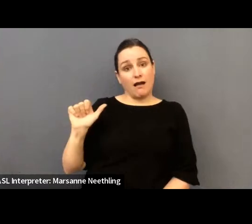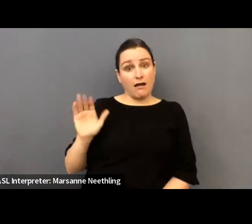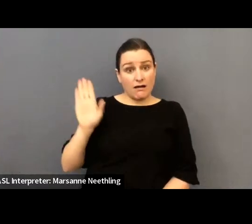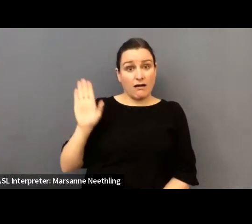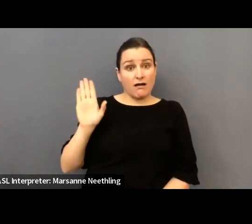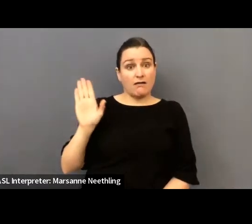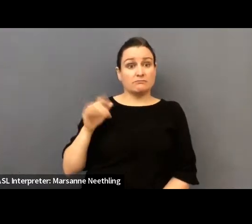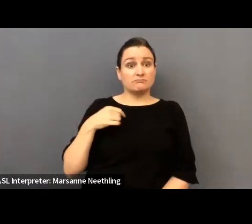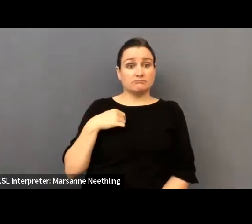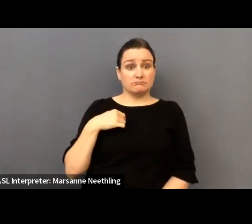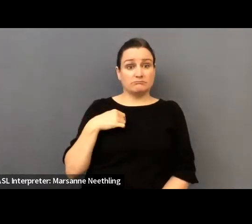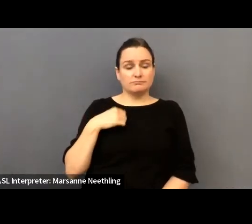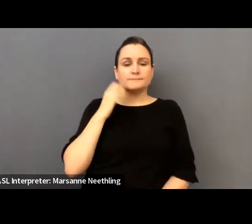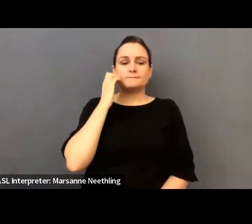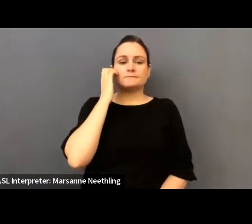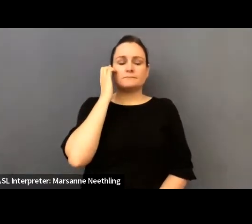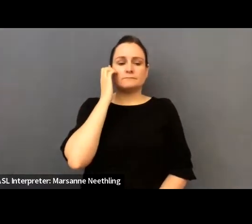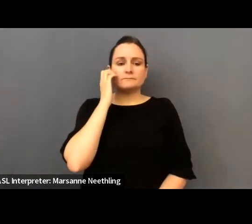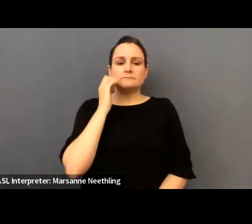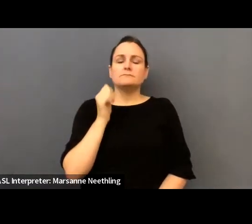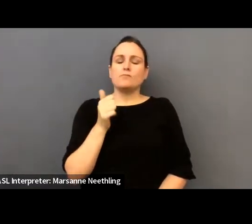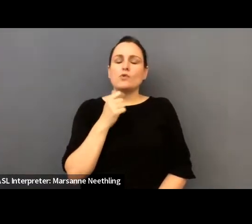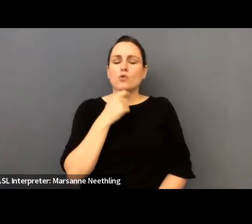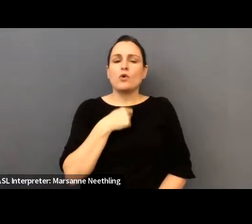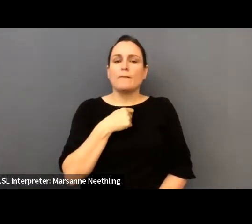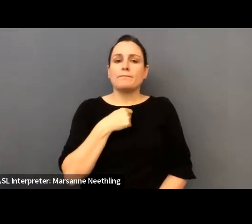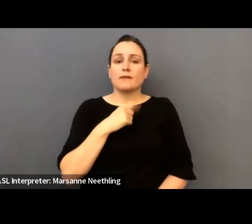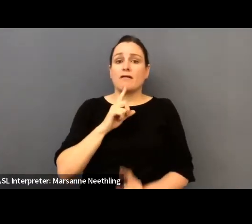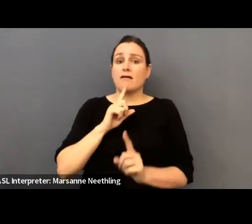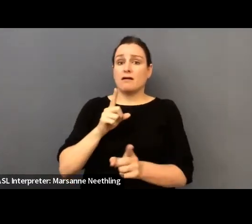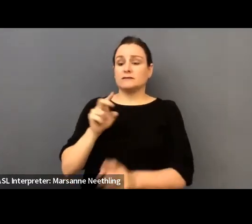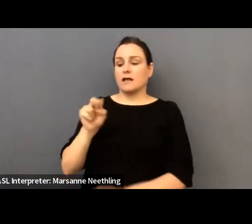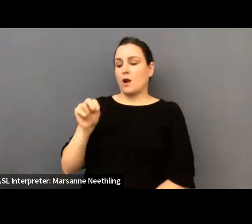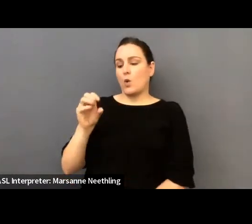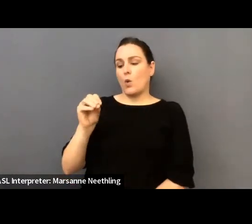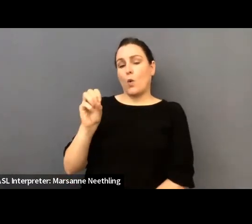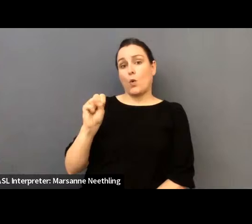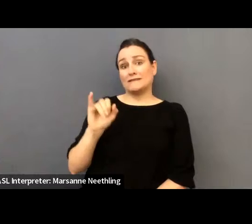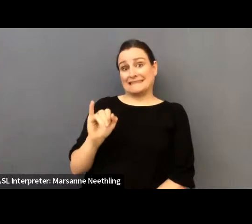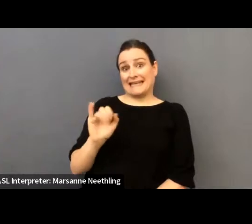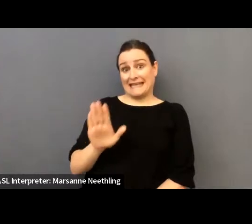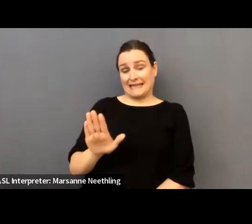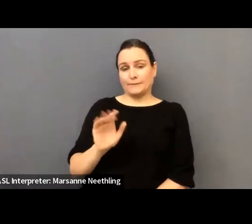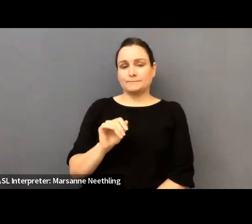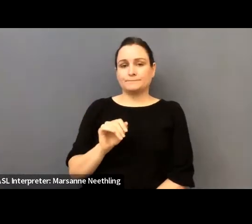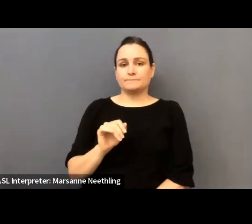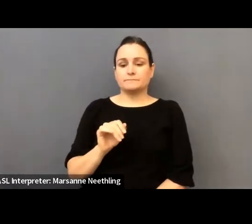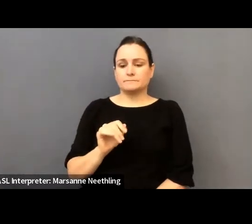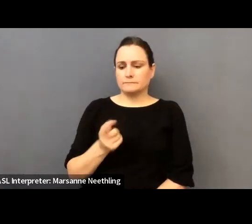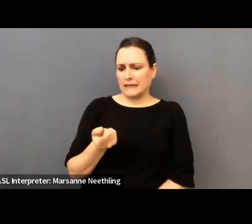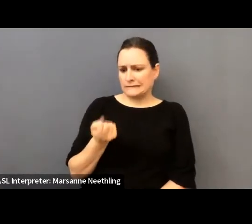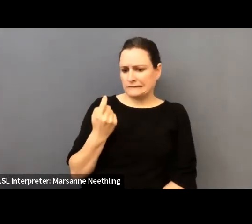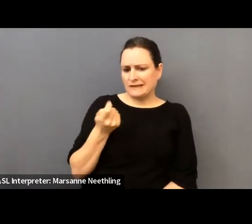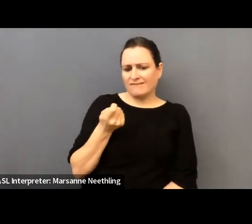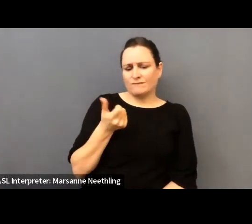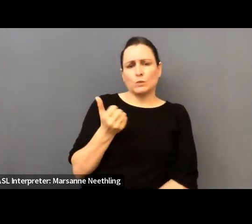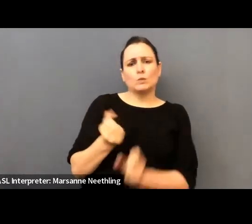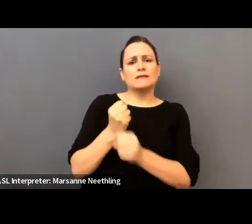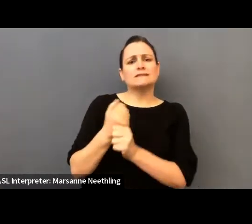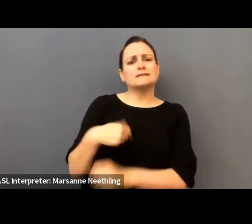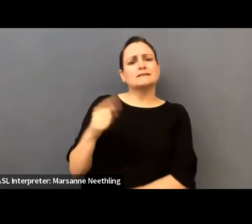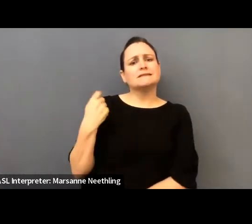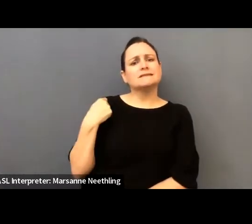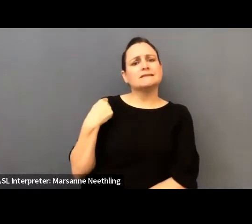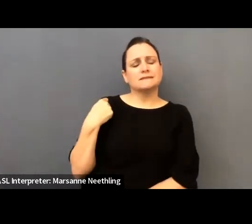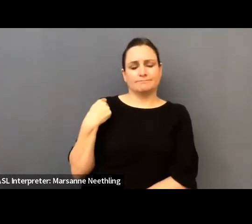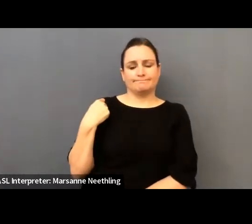I? Thank you. Just to quickly on Nozi's question. A few years ago, the Eastern Cape Basic Education